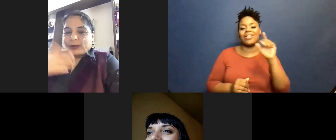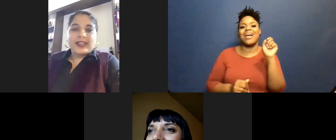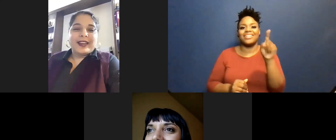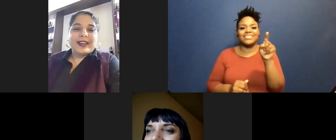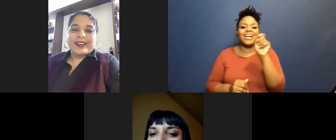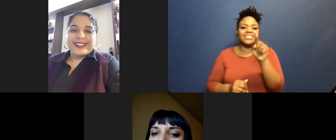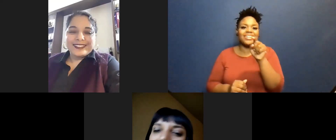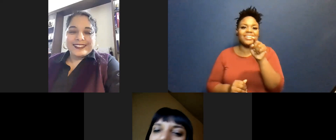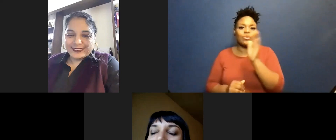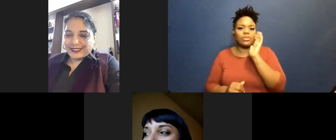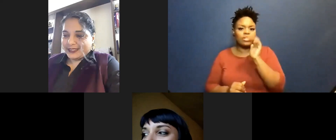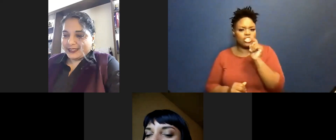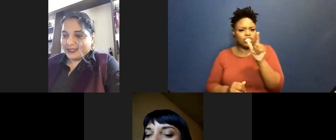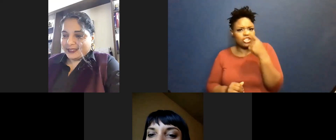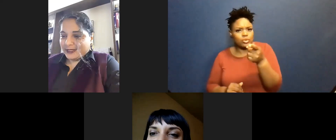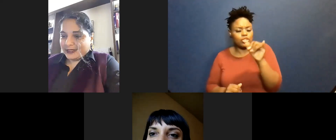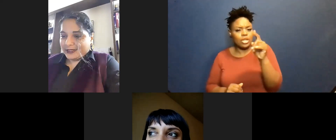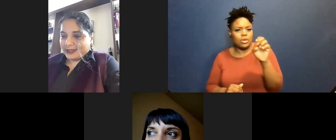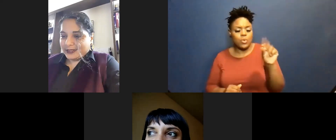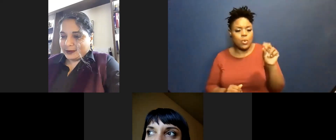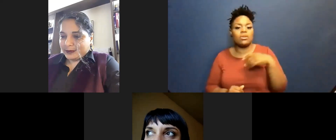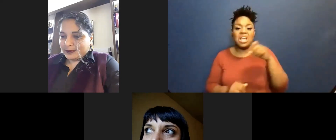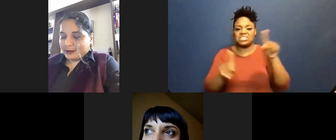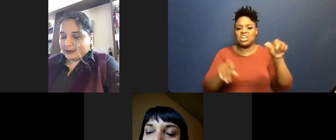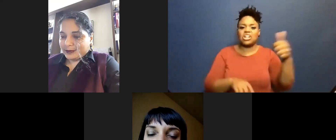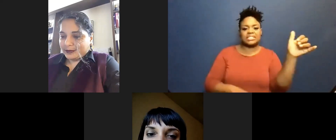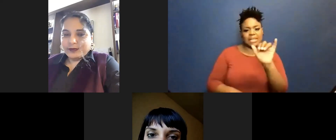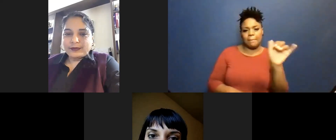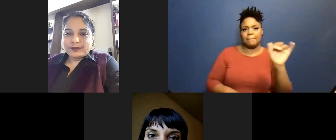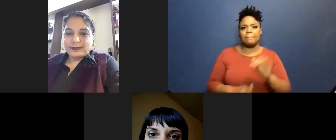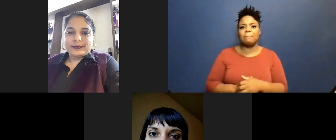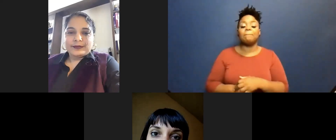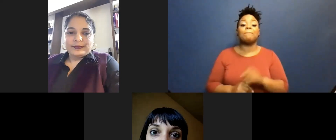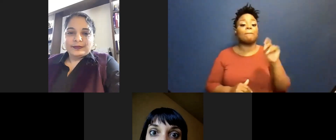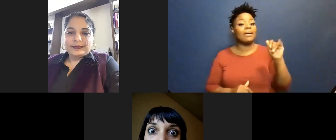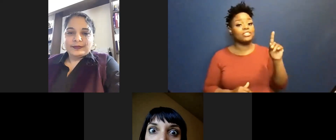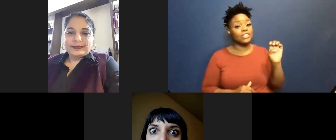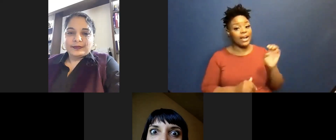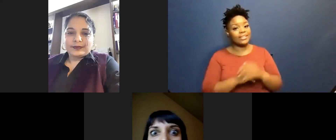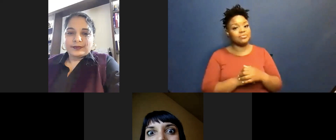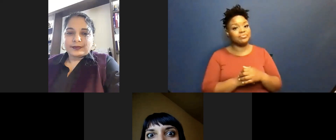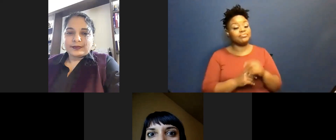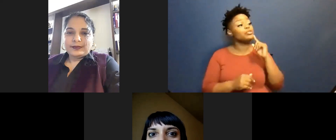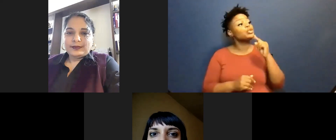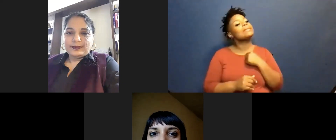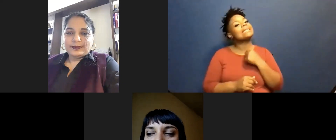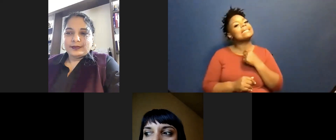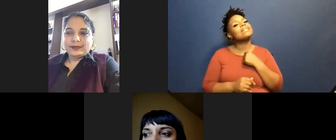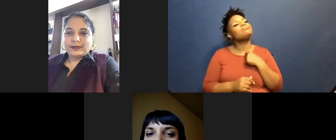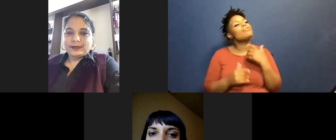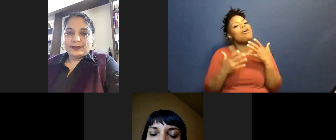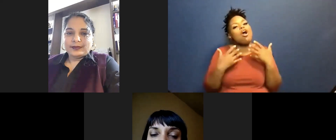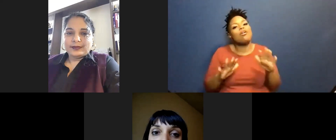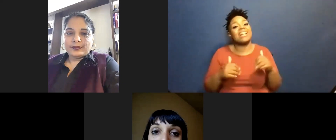sounds yeah, good. sorry. Yeah, for me, yeah, living in Vietnam was already a very crazy, exciting experience. So